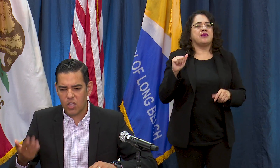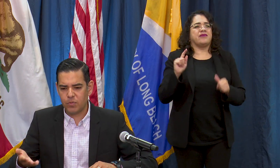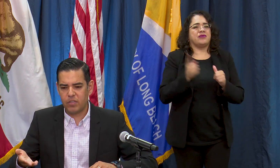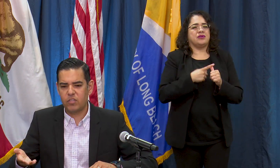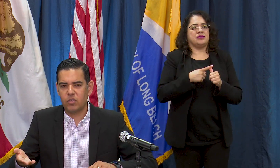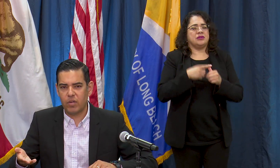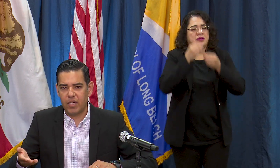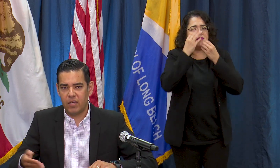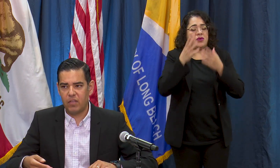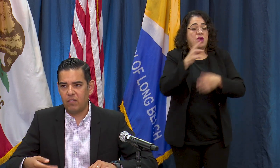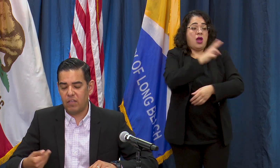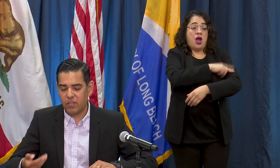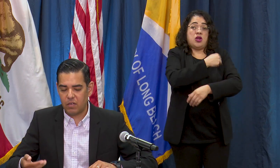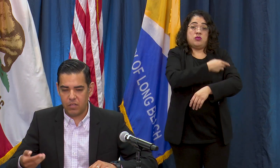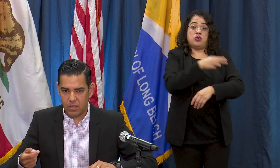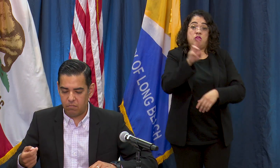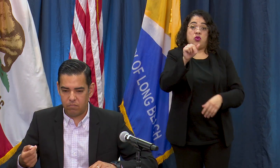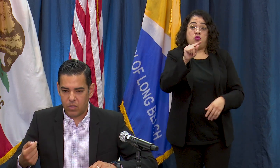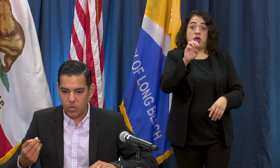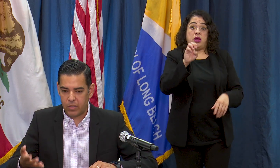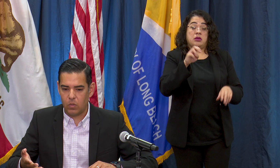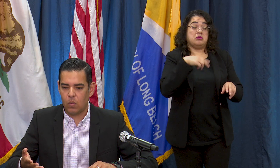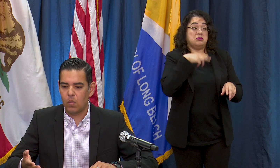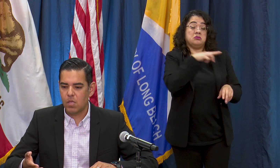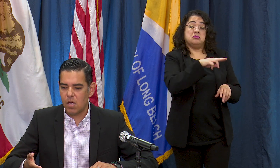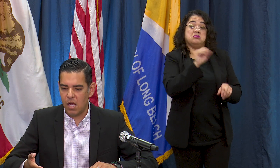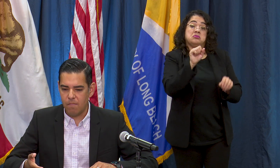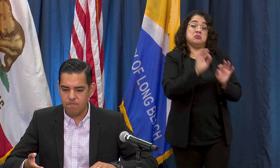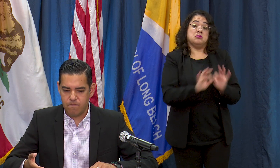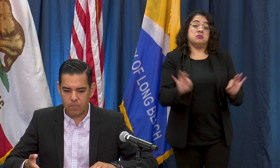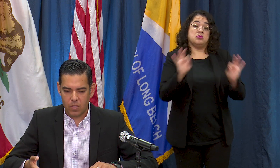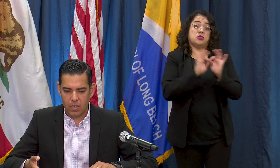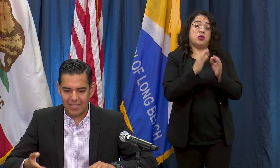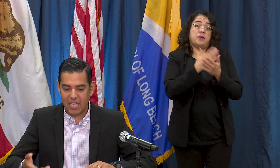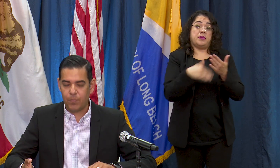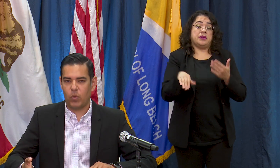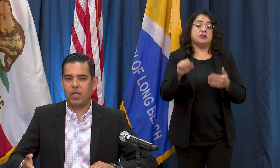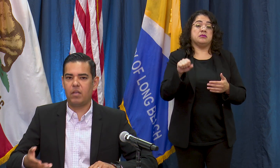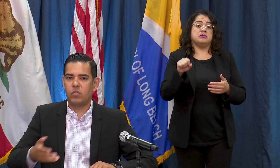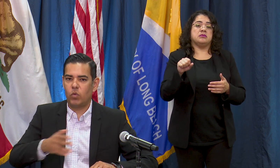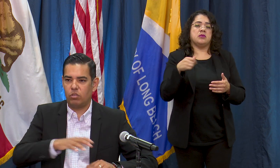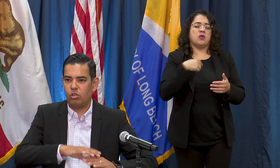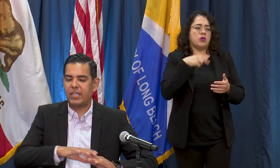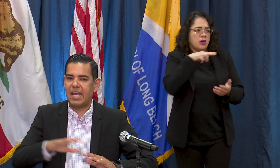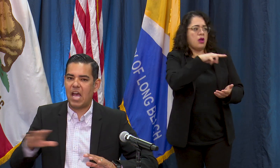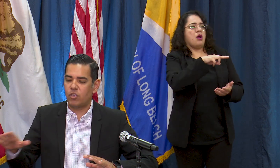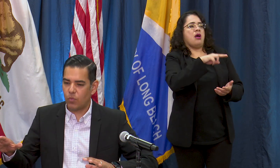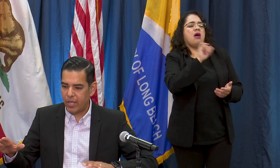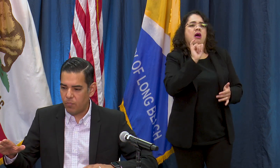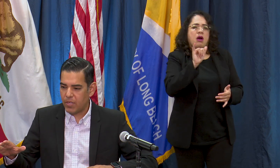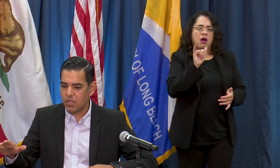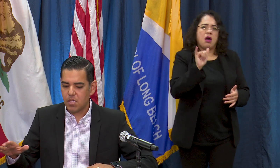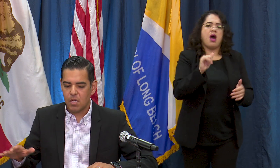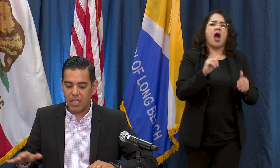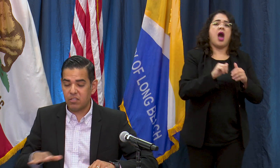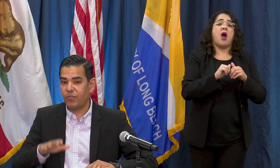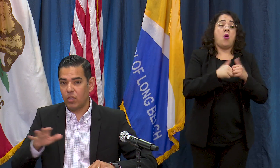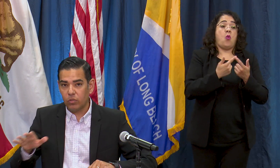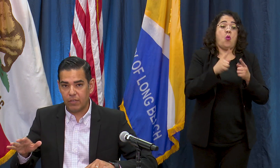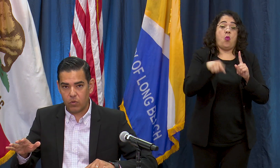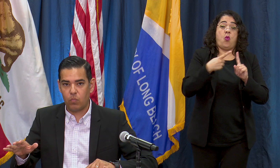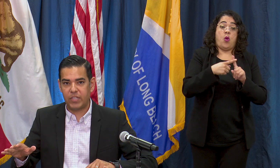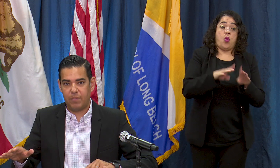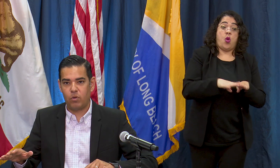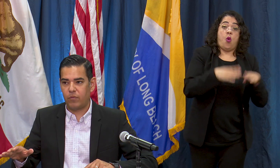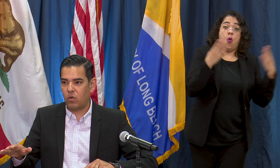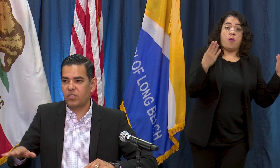the hospitalization rate is a critical data point when you look at how you reopen. It's not the